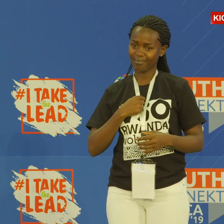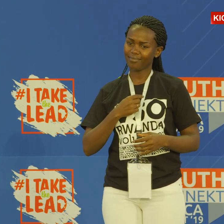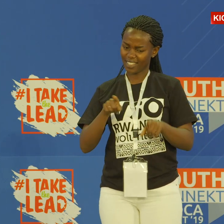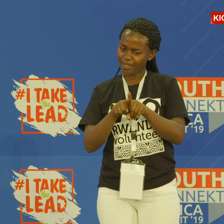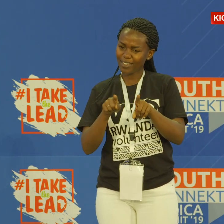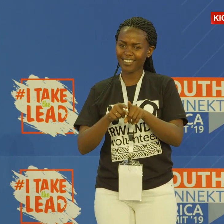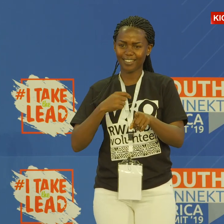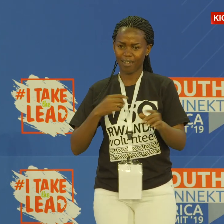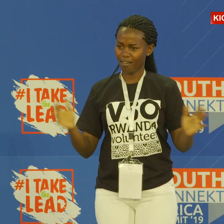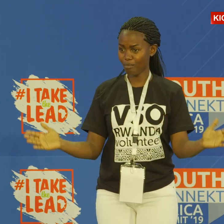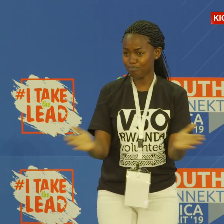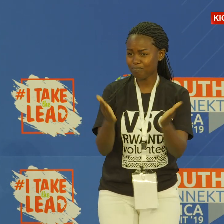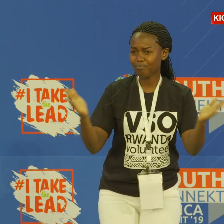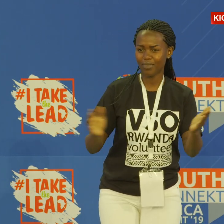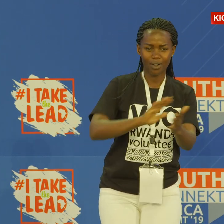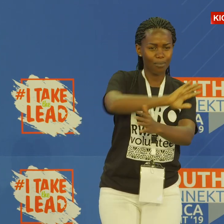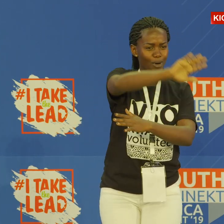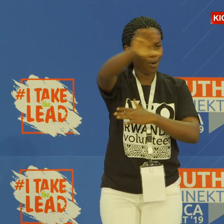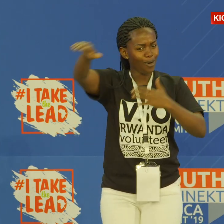10 best abstracts in the abstracts we have.